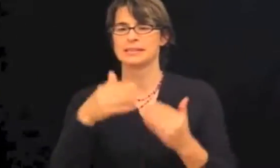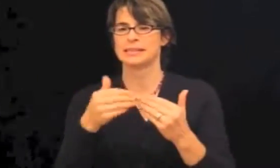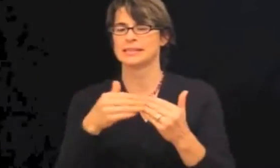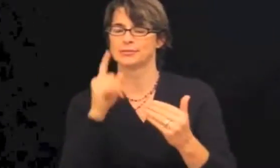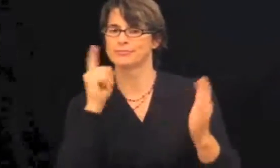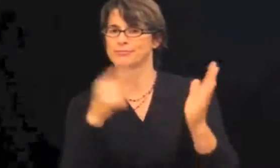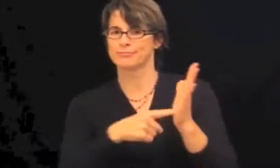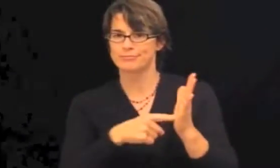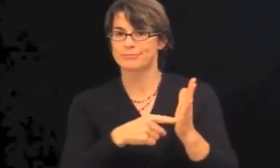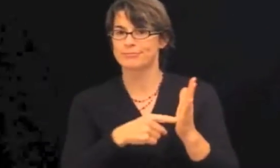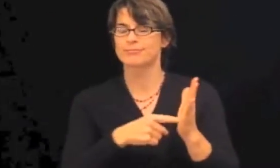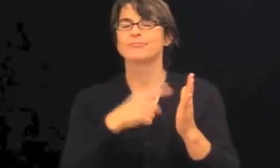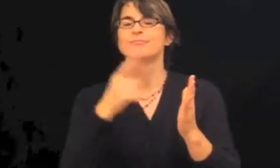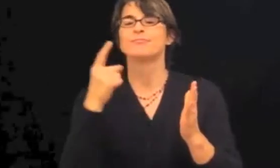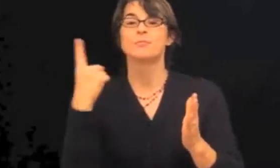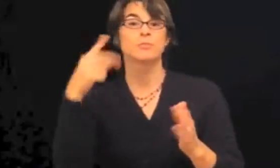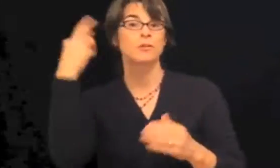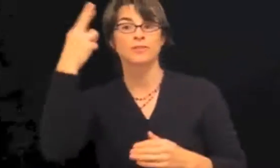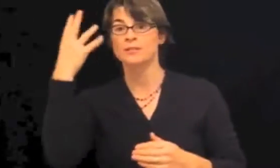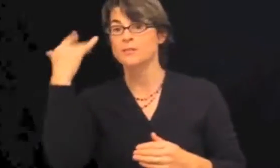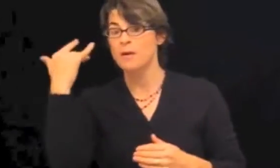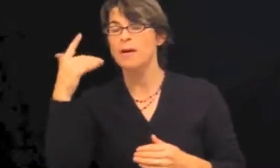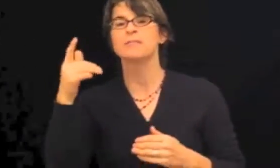It's difficult to recognize bipolar disorder.